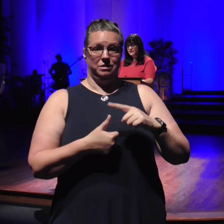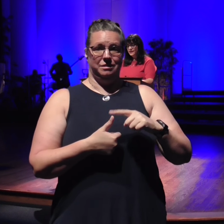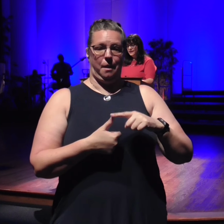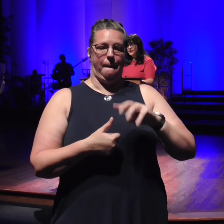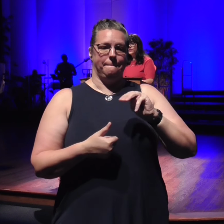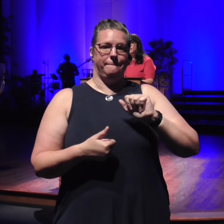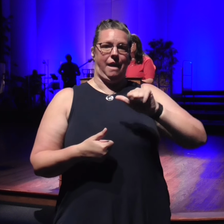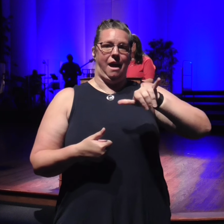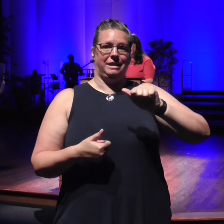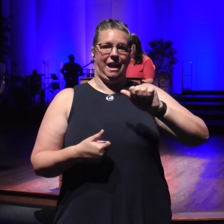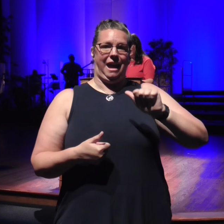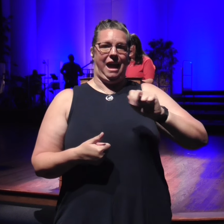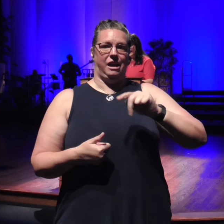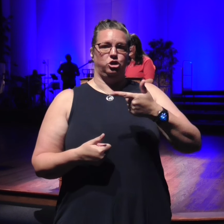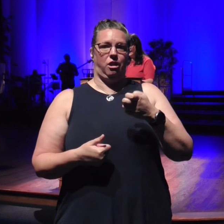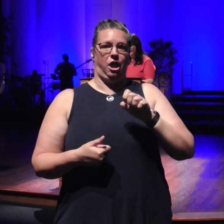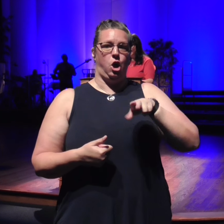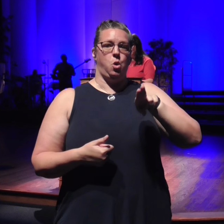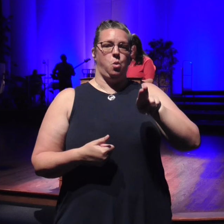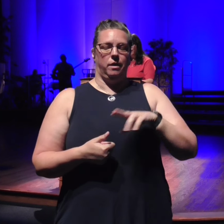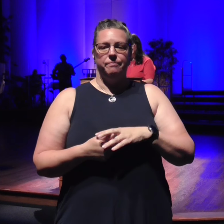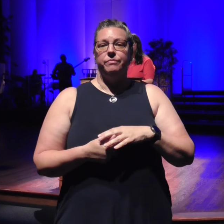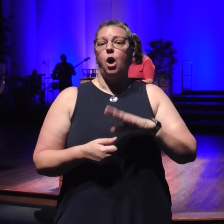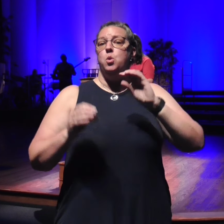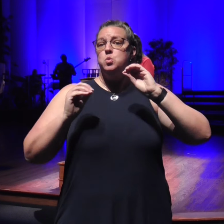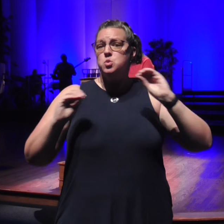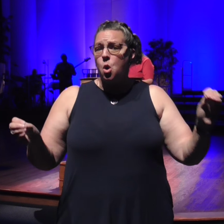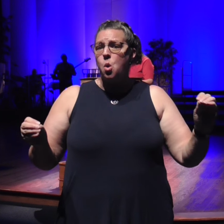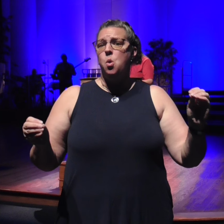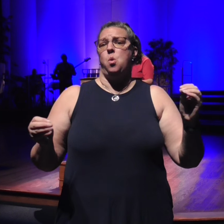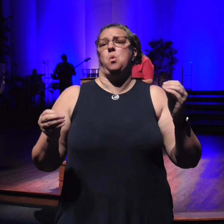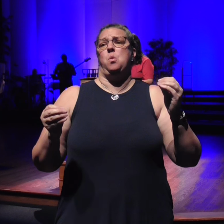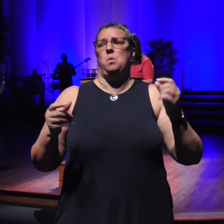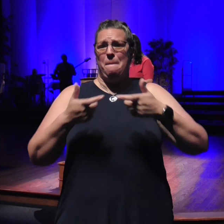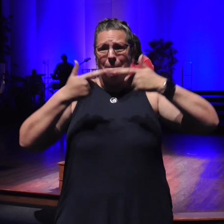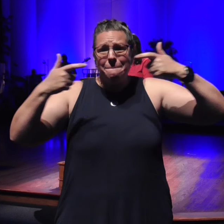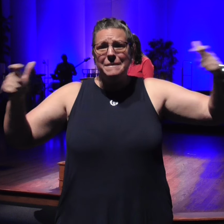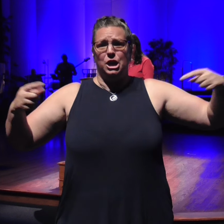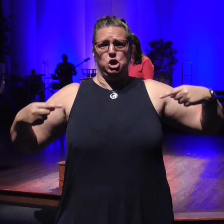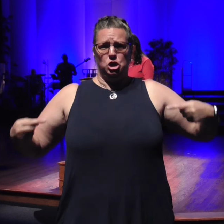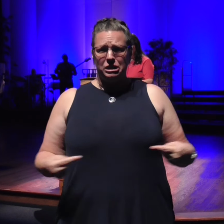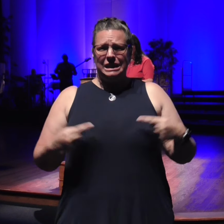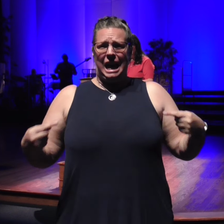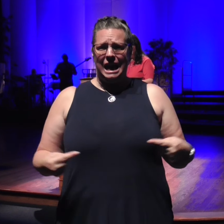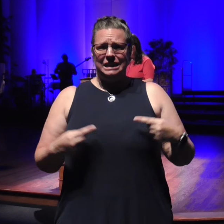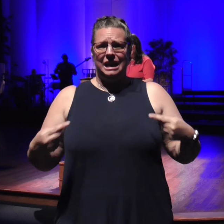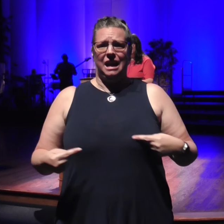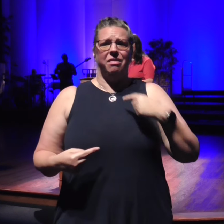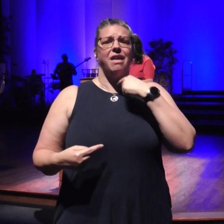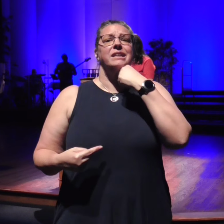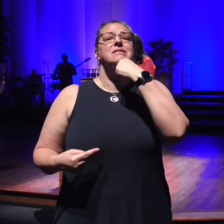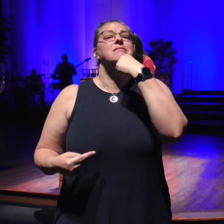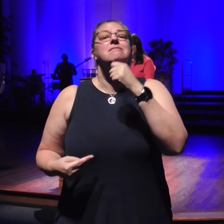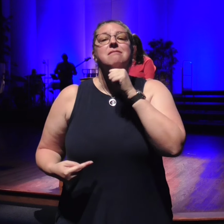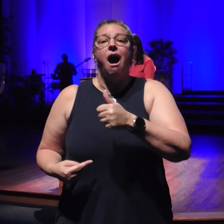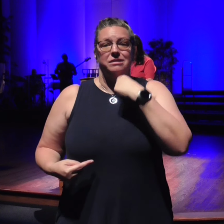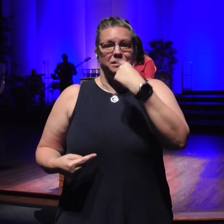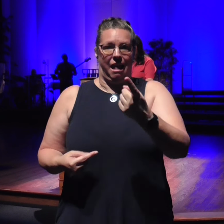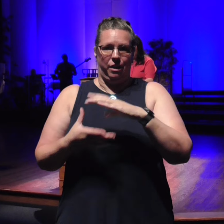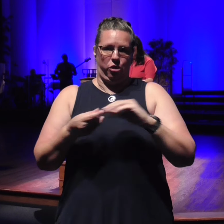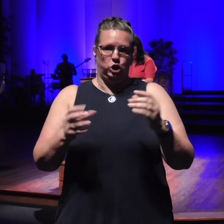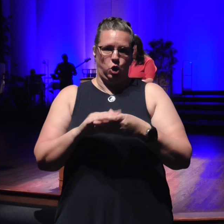tells us, "There is no greater agony than bearing an untold story inside of you." And Brené Brown